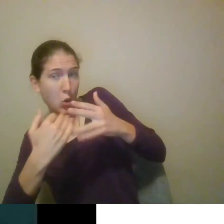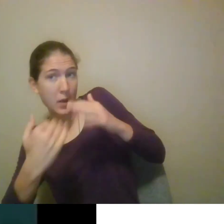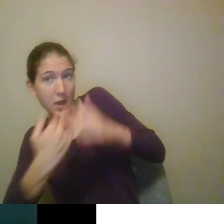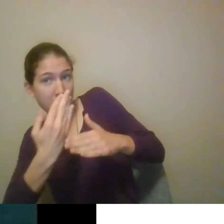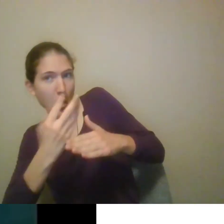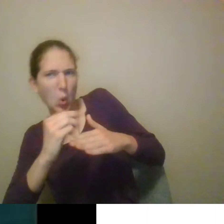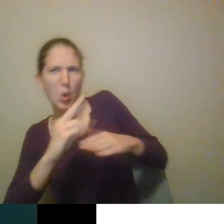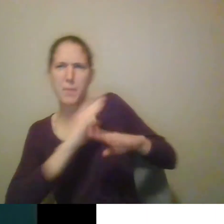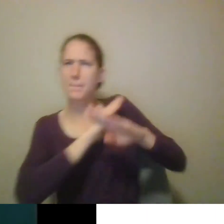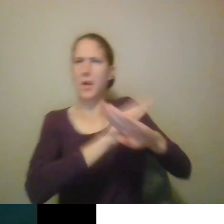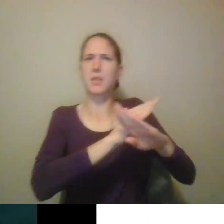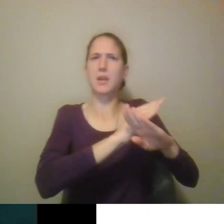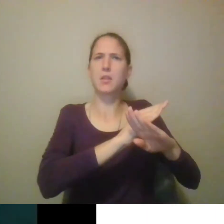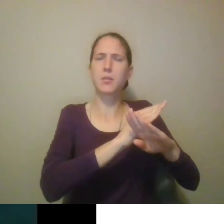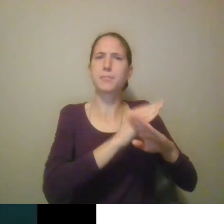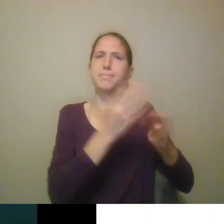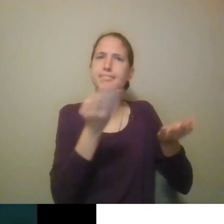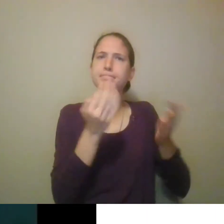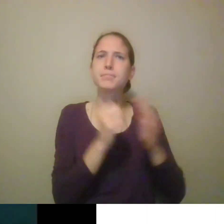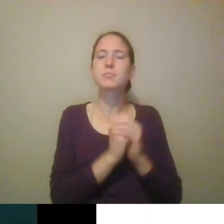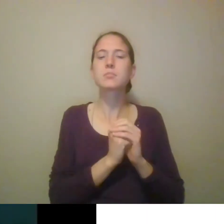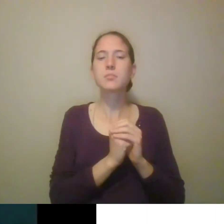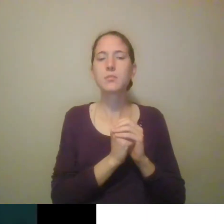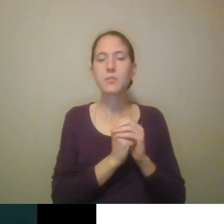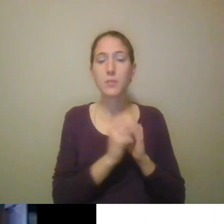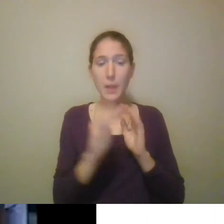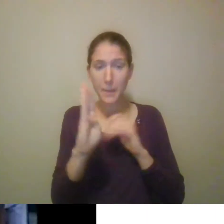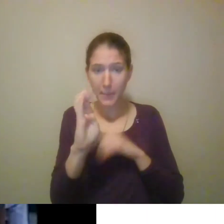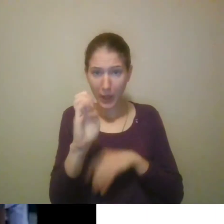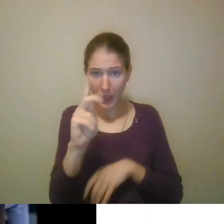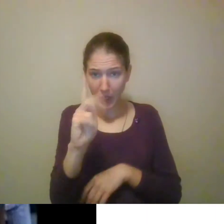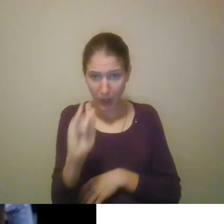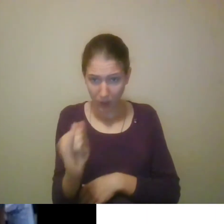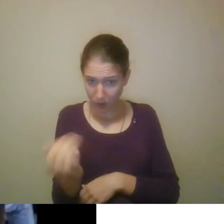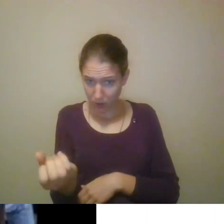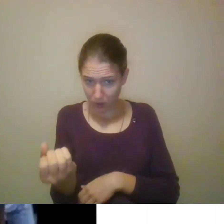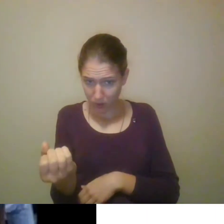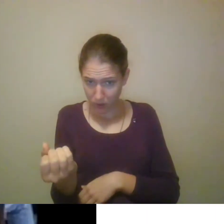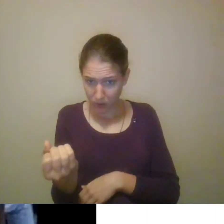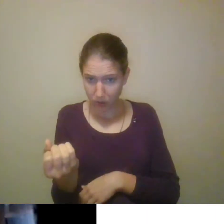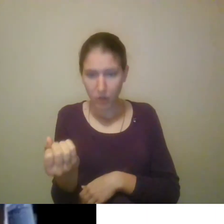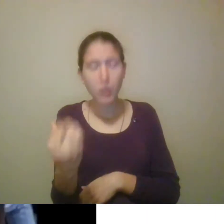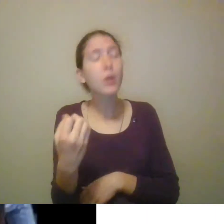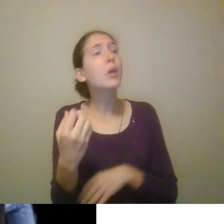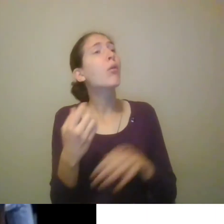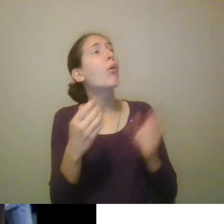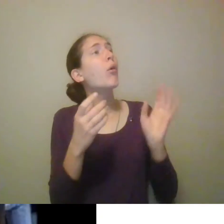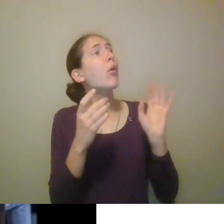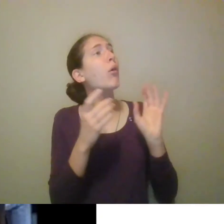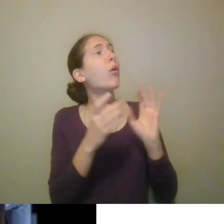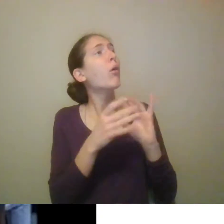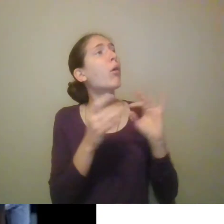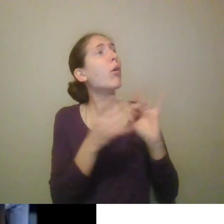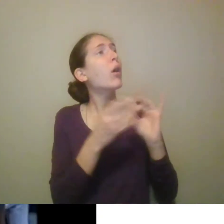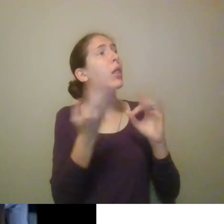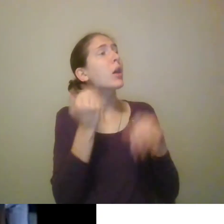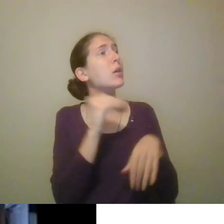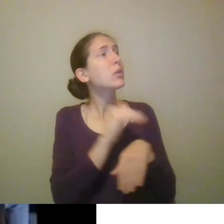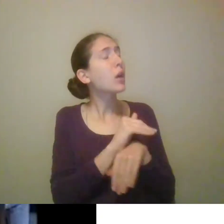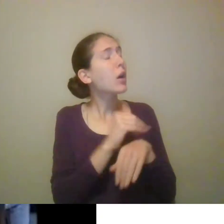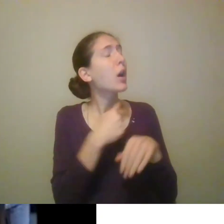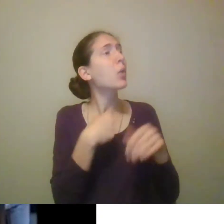opened or closed to move material in or out. Okay, Becky. Last night I was reading, they